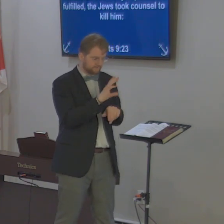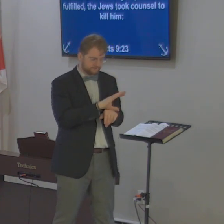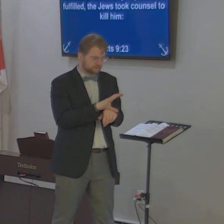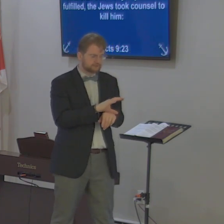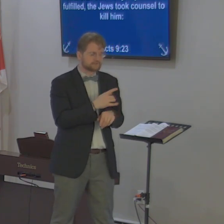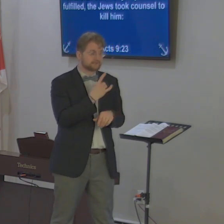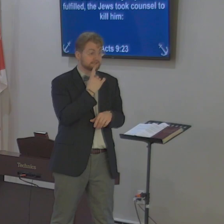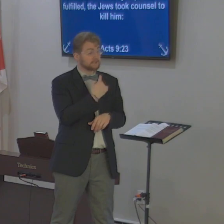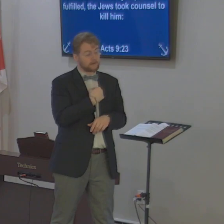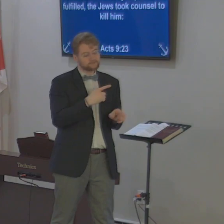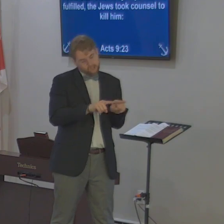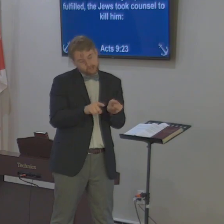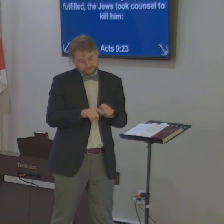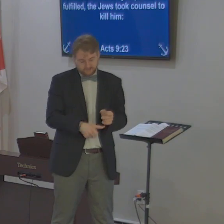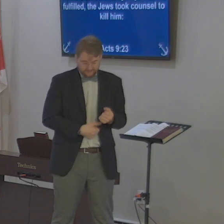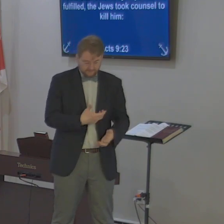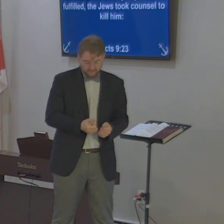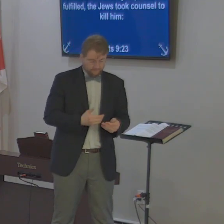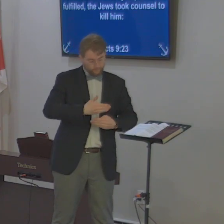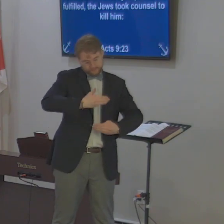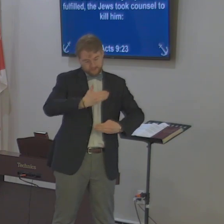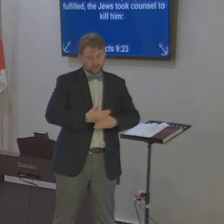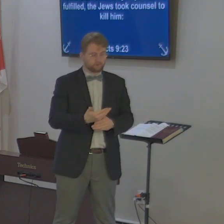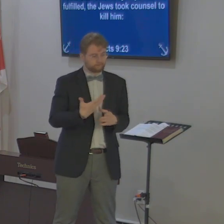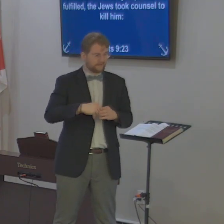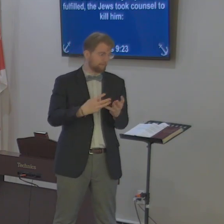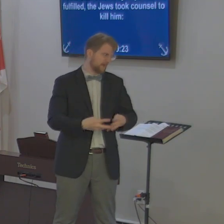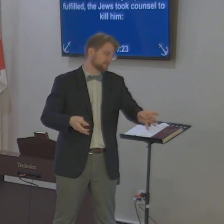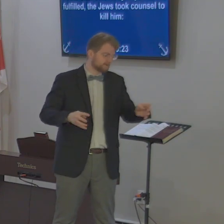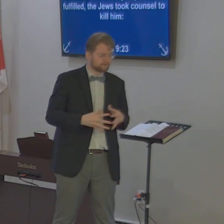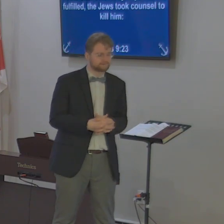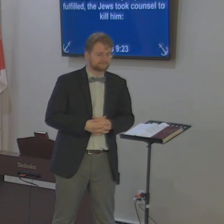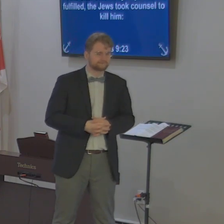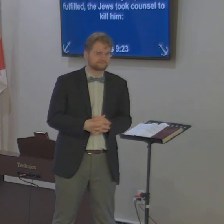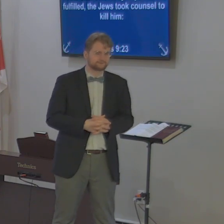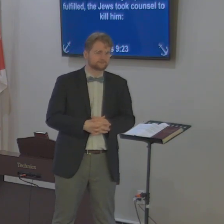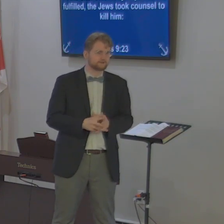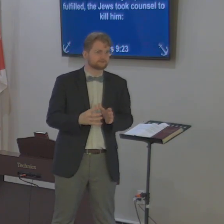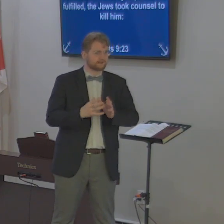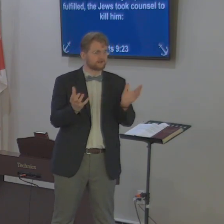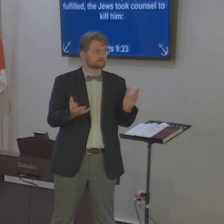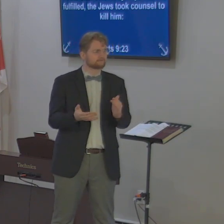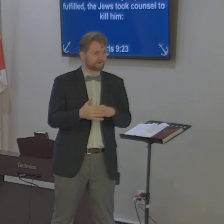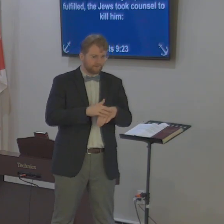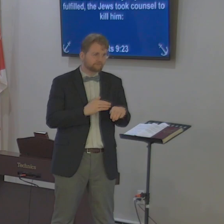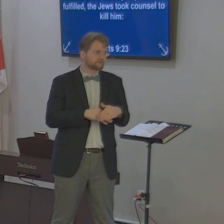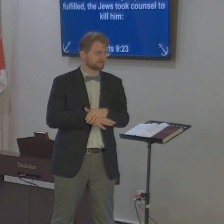and was also lowered out of the window in a basket. A lot of comfort.